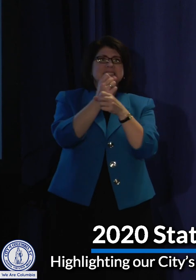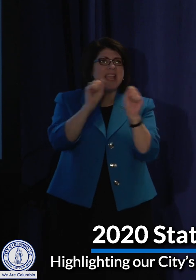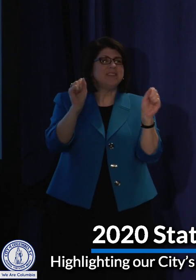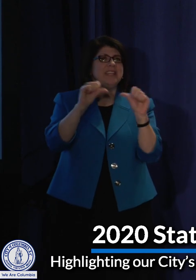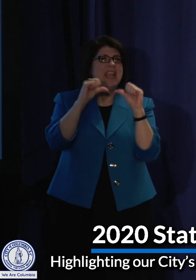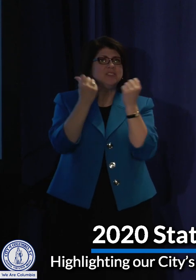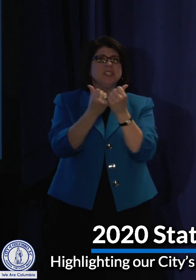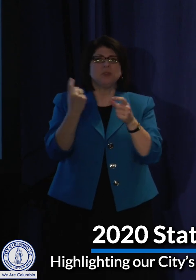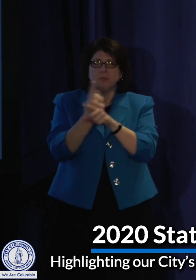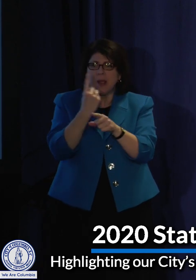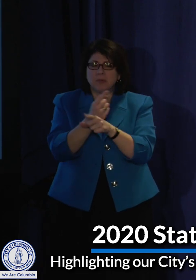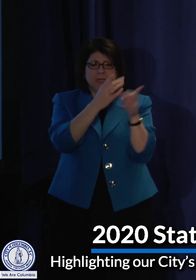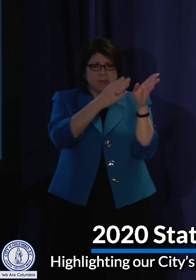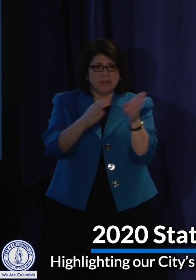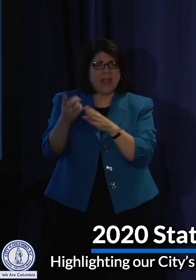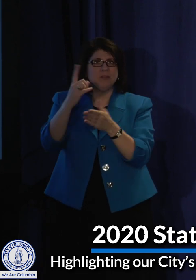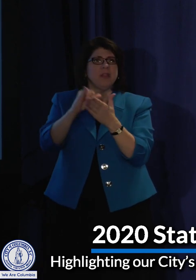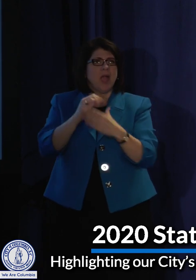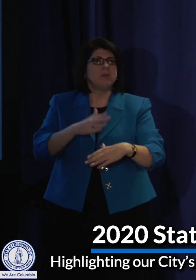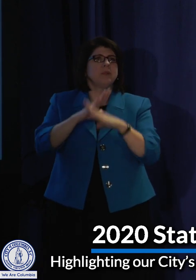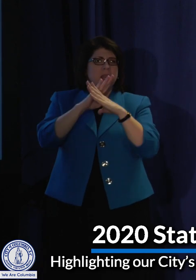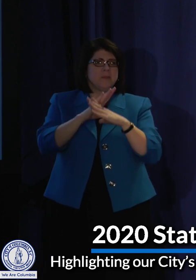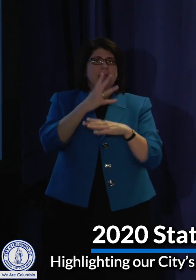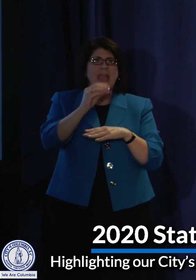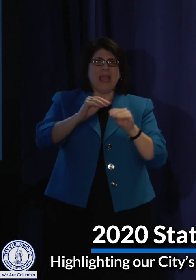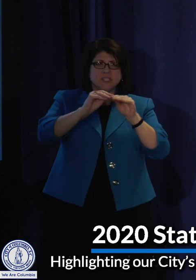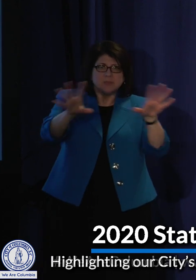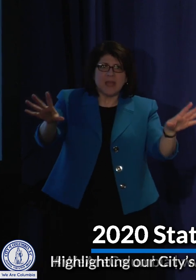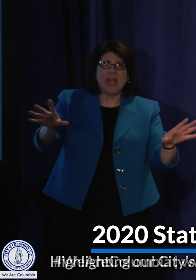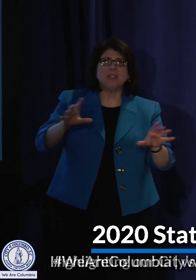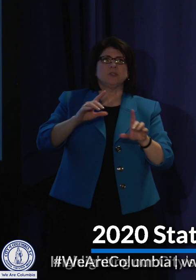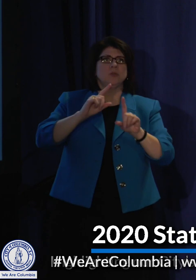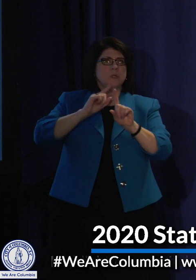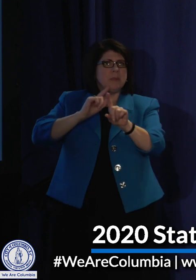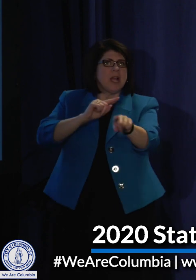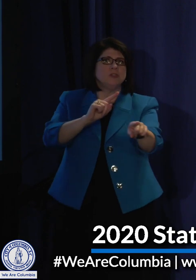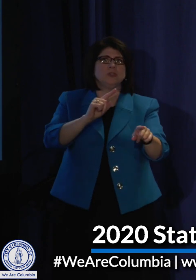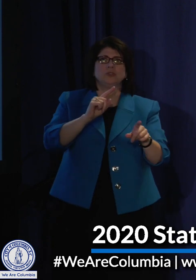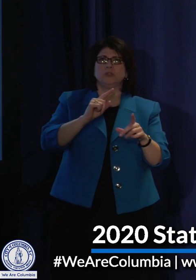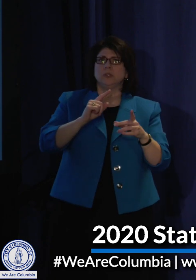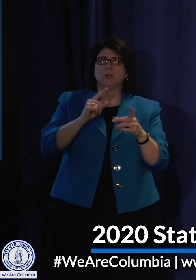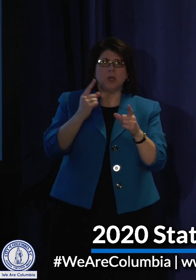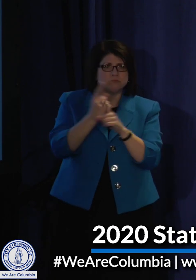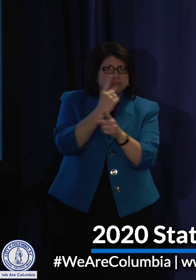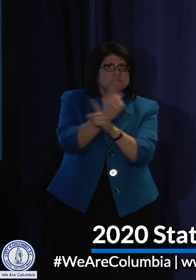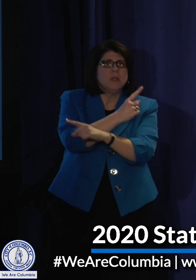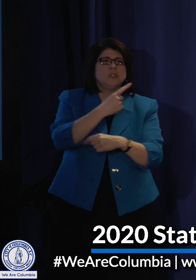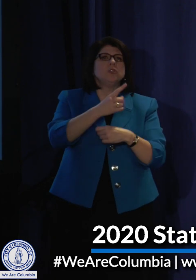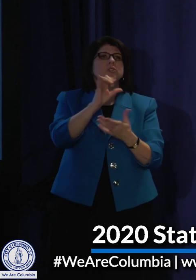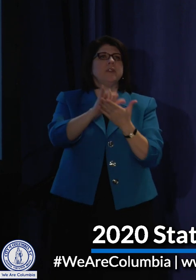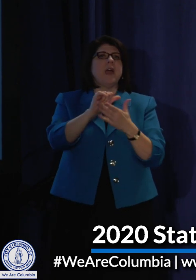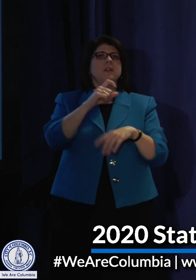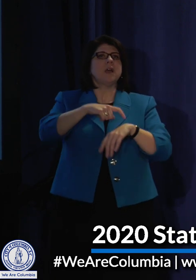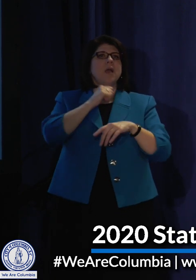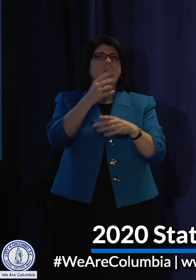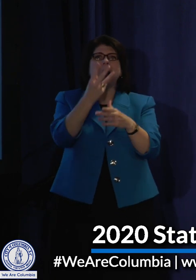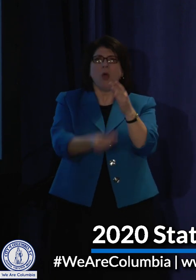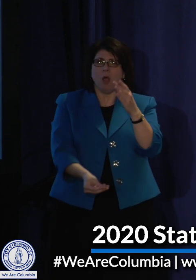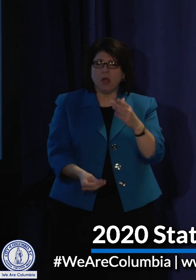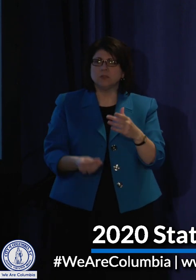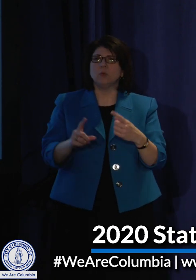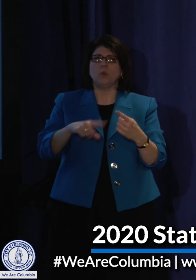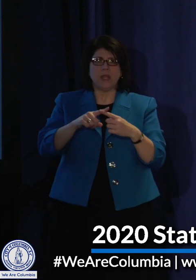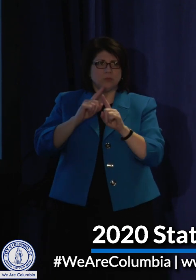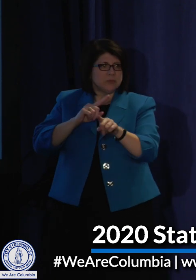to properly plan for these impediments and dispatch responders accordingly to ensure that the time isn't lost in responding